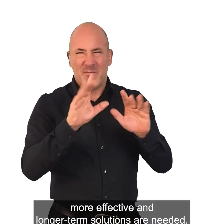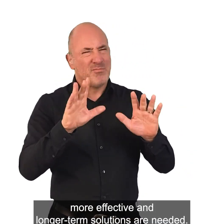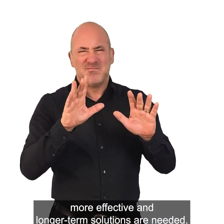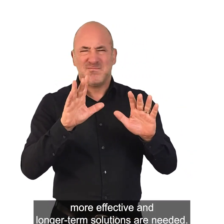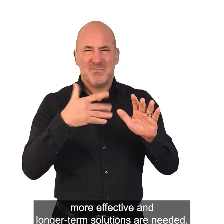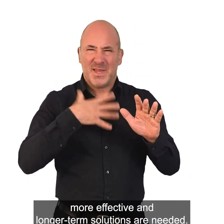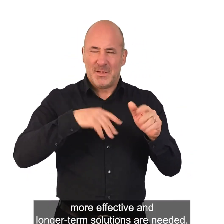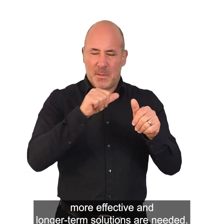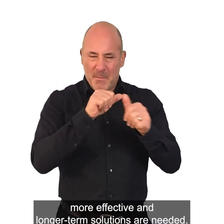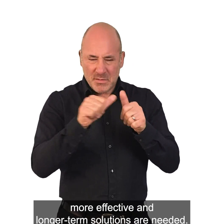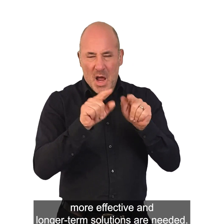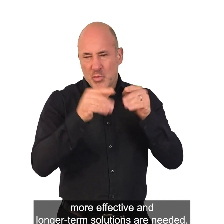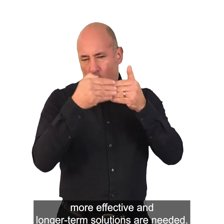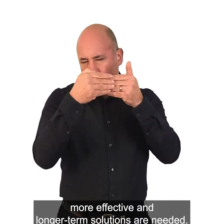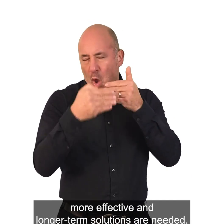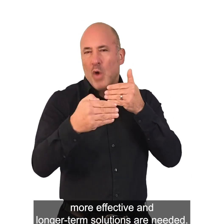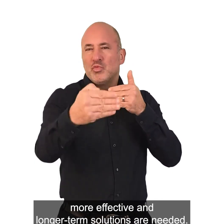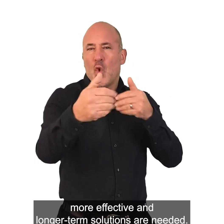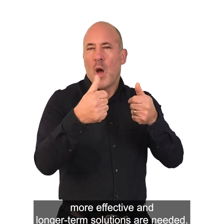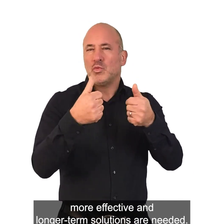more effective and longer-term solutions are needed.